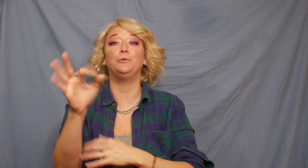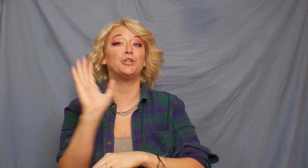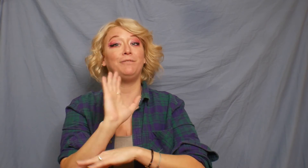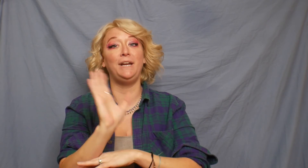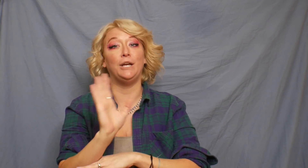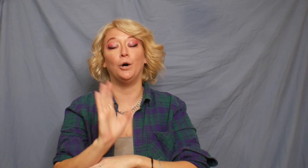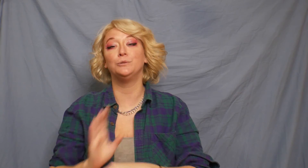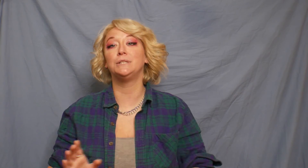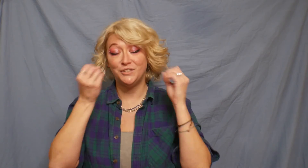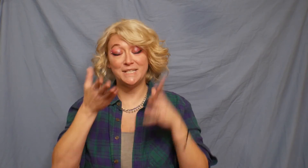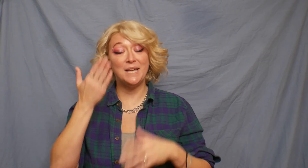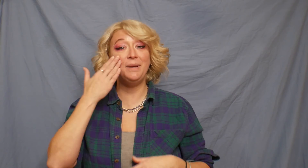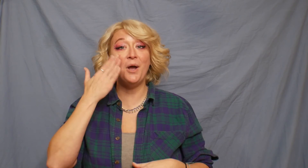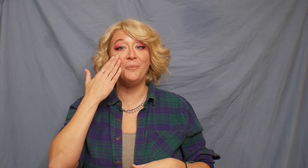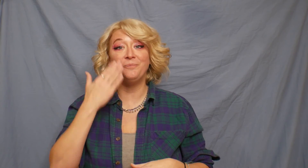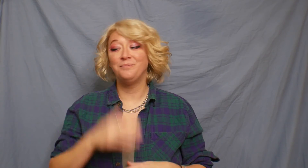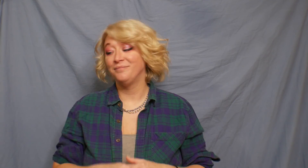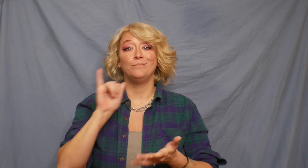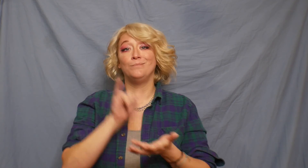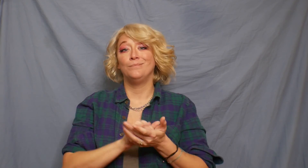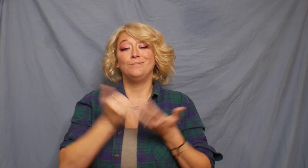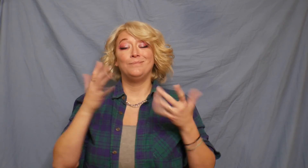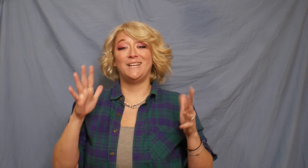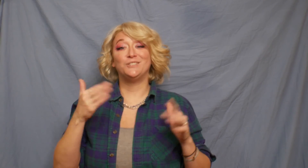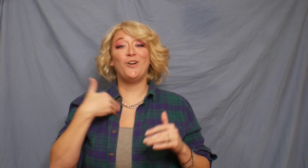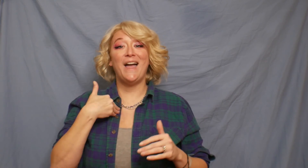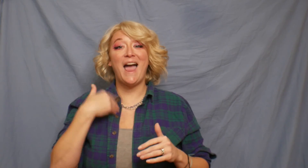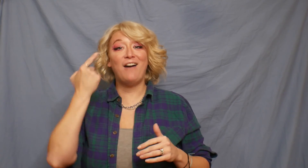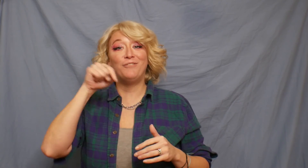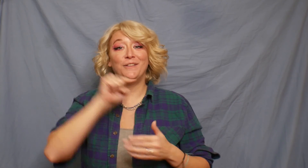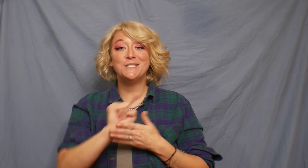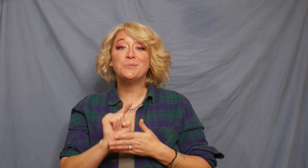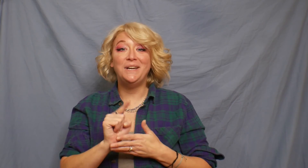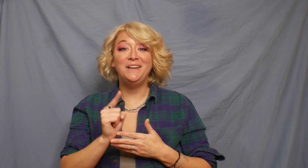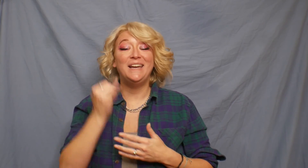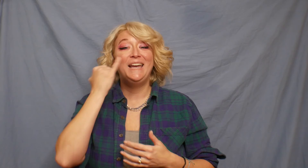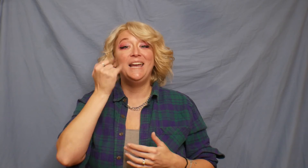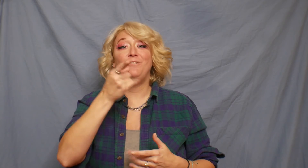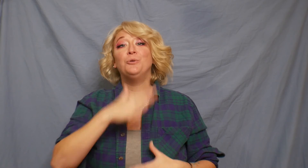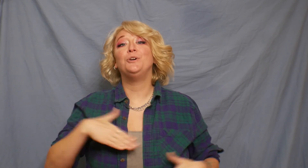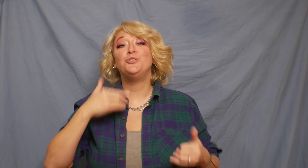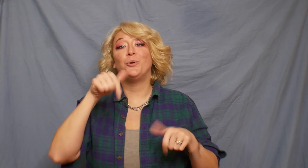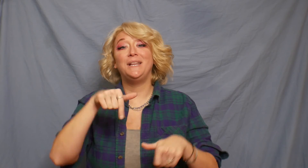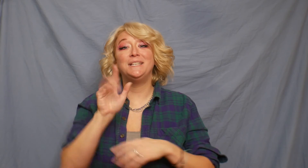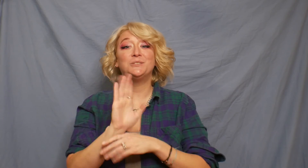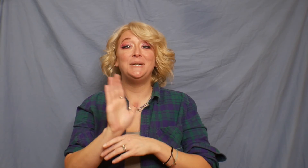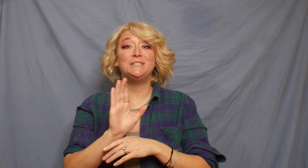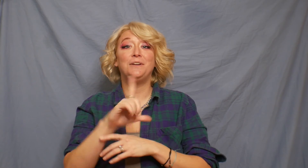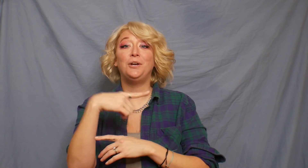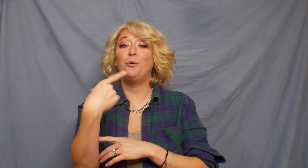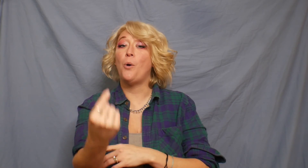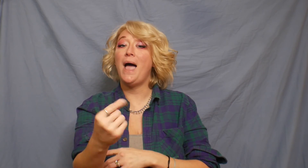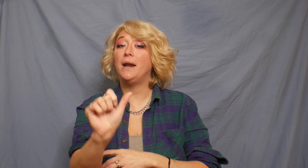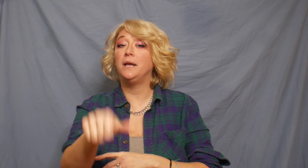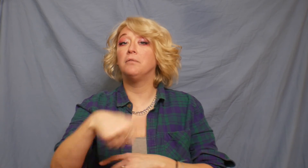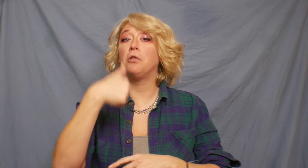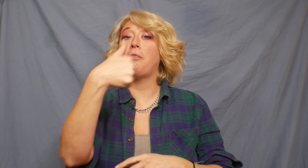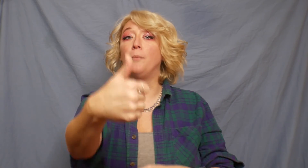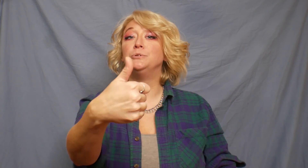future videos. Just let me know. That's all I have for this week. If you enjoyed this week's video, go ahead and give it a thumbs